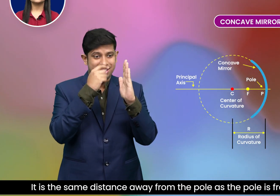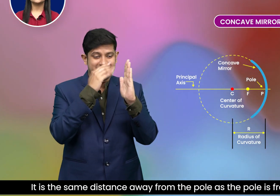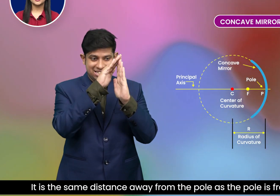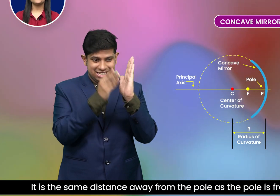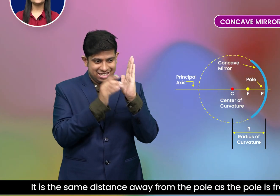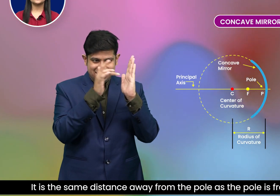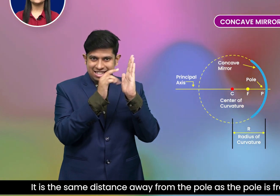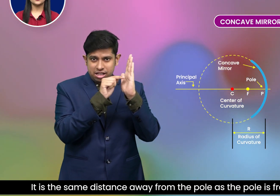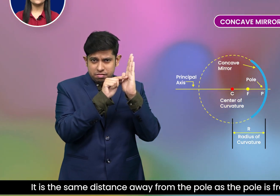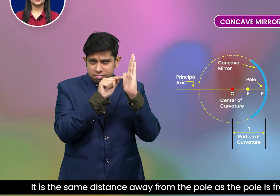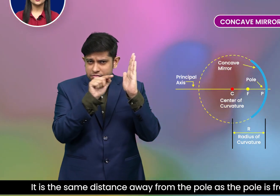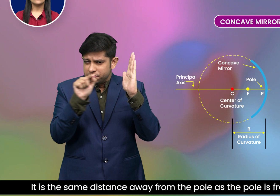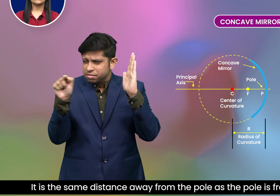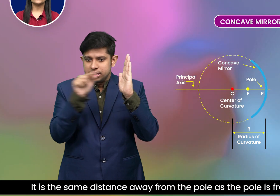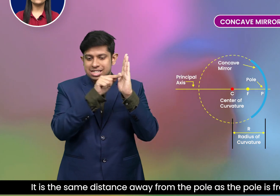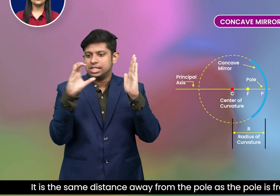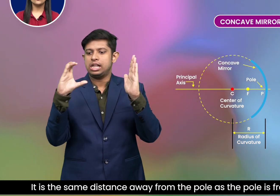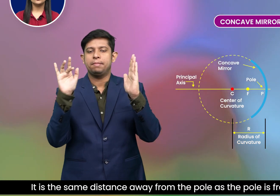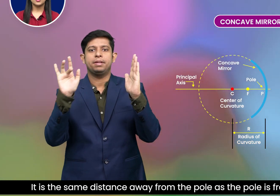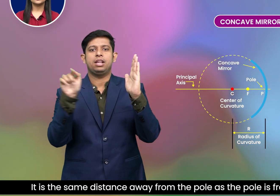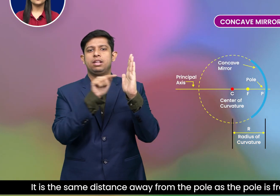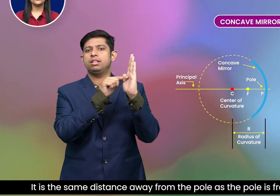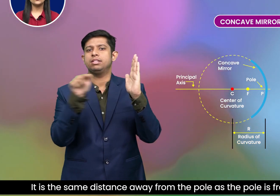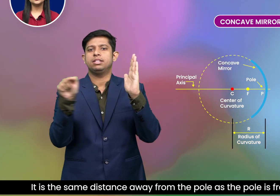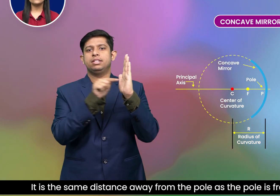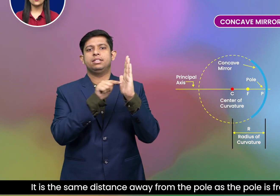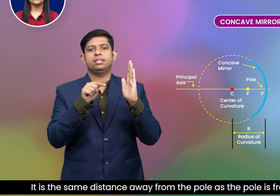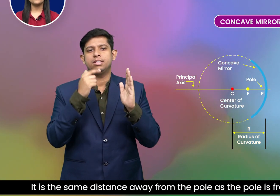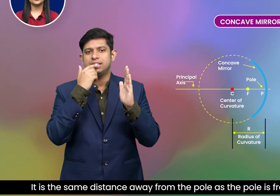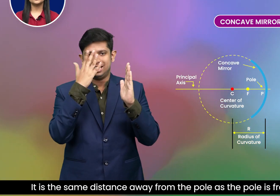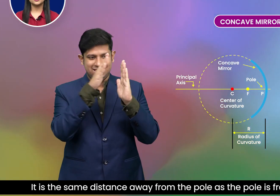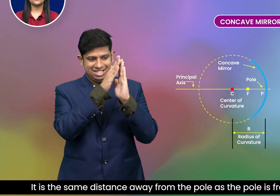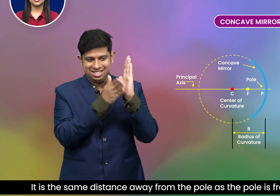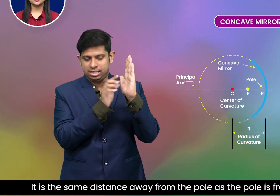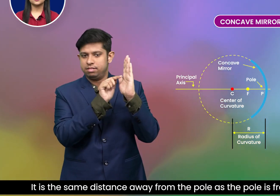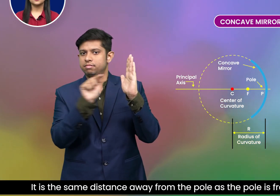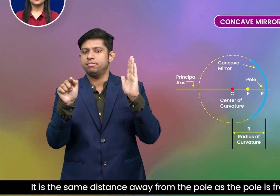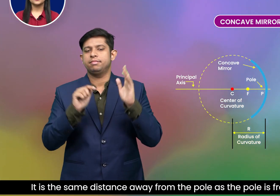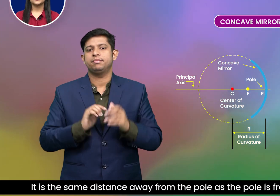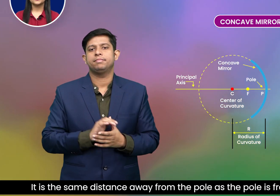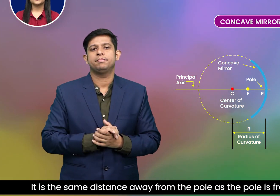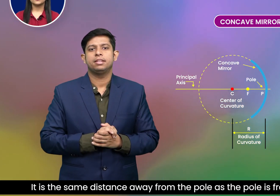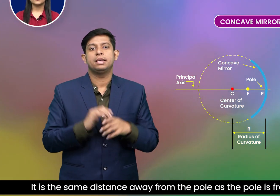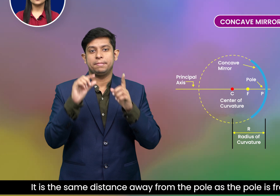It is the same distance away from the pole as the pole is from the mirror surface.